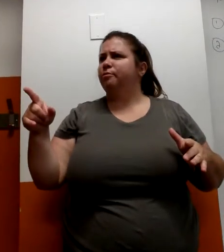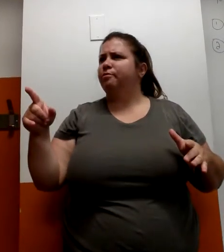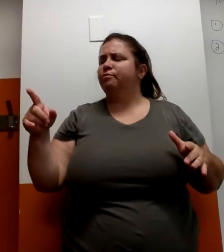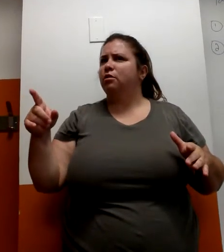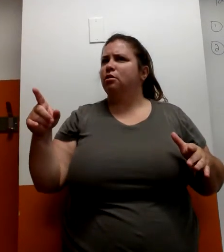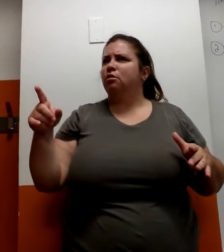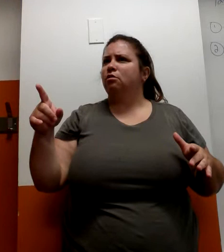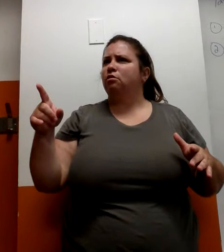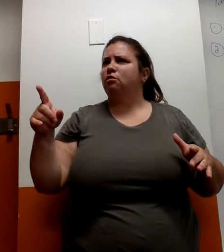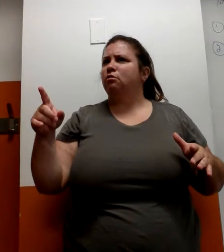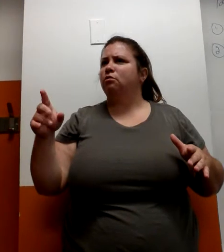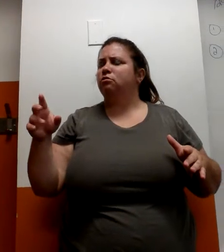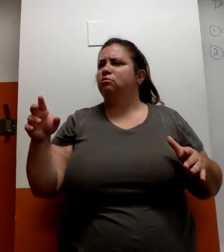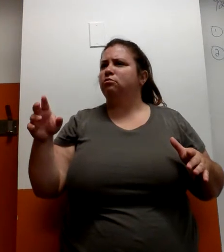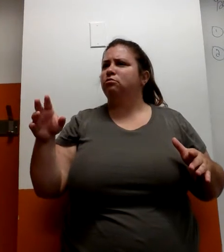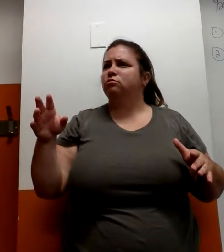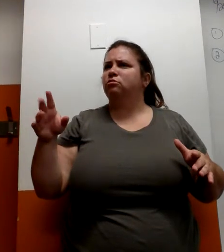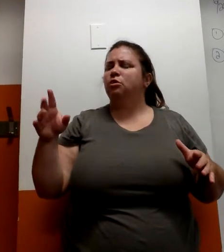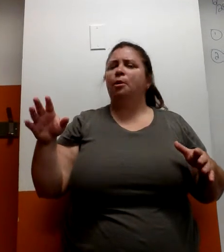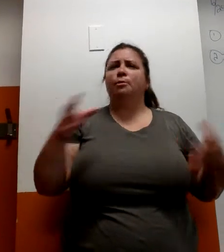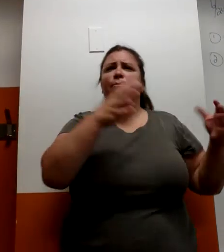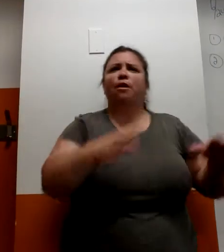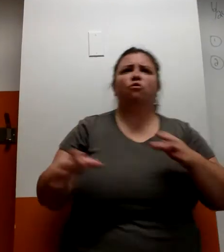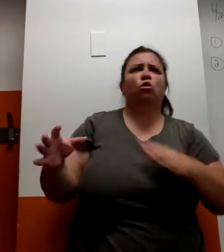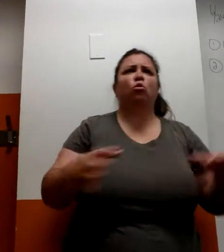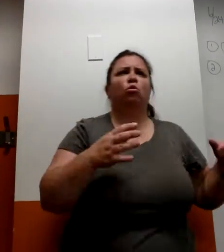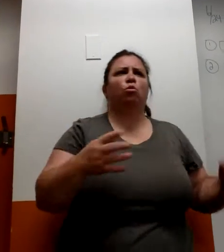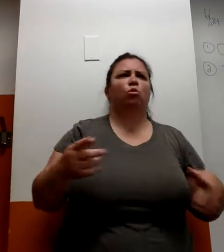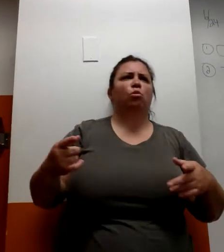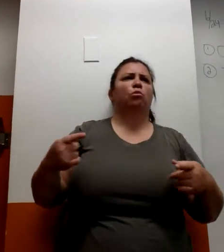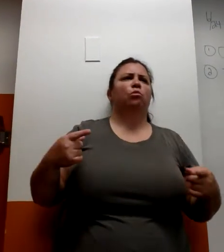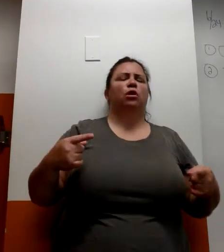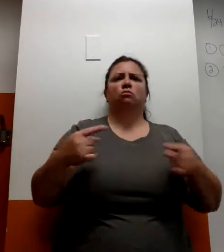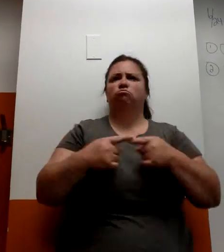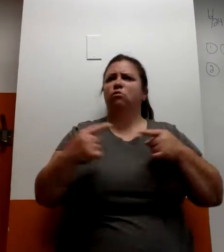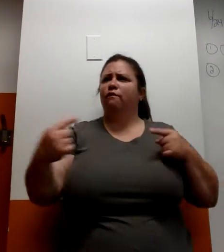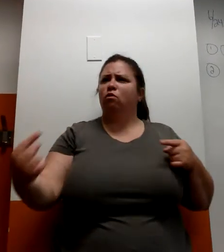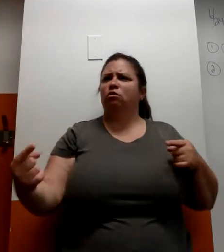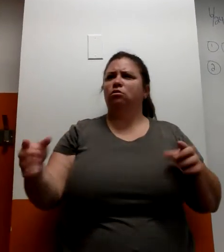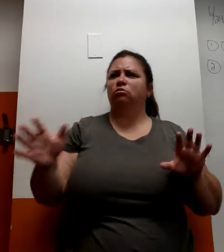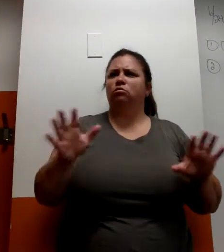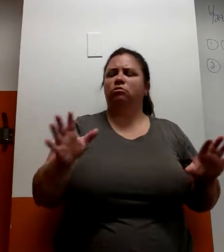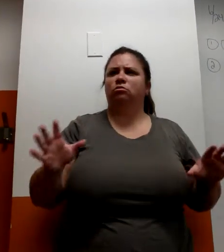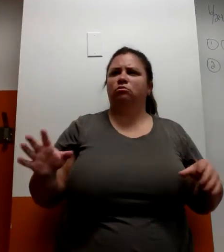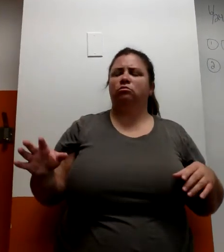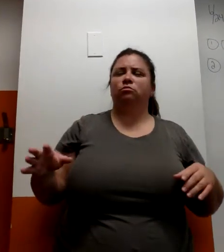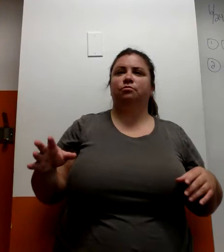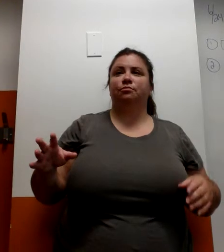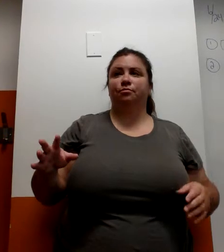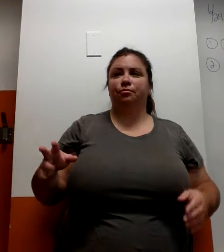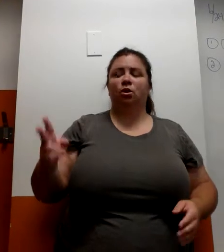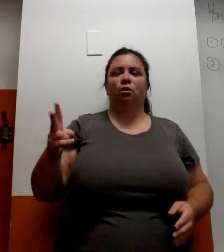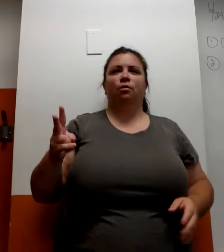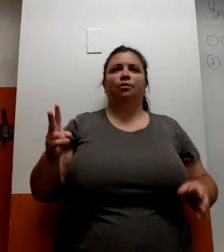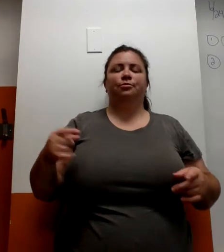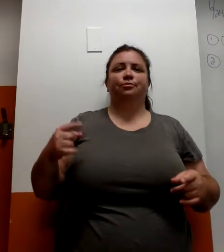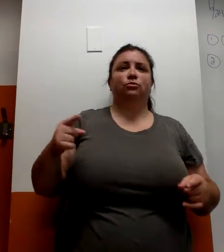Or avoiding What's a behavior that we avoid that can lead to some of these? Smoke. No, we avoid. I'm talking we don't do.